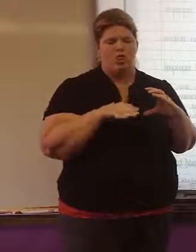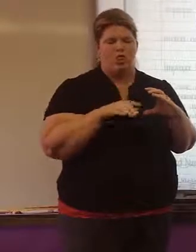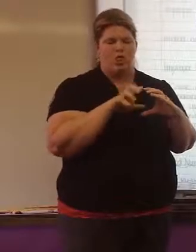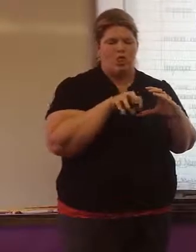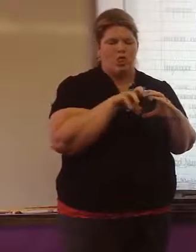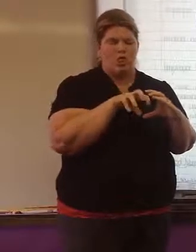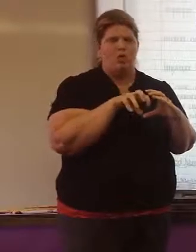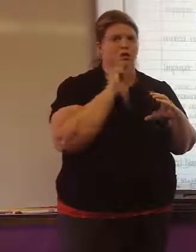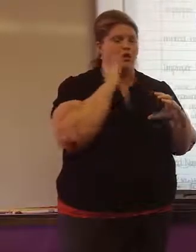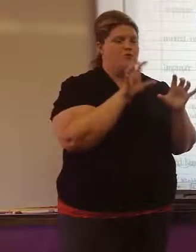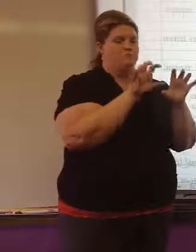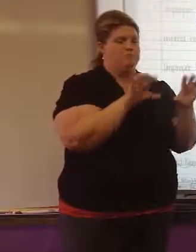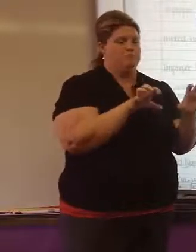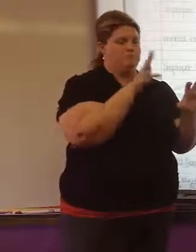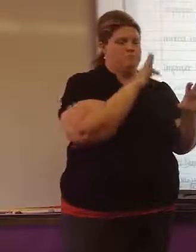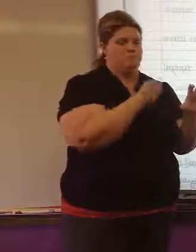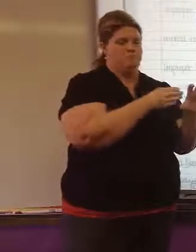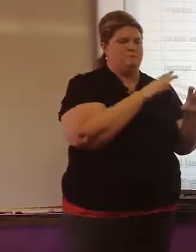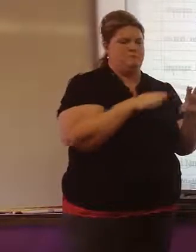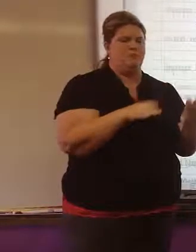if we split these into thirds,